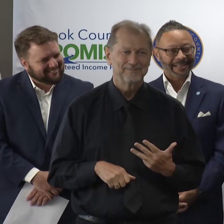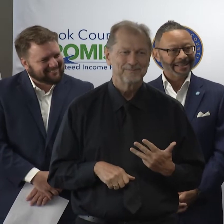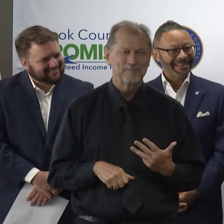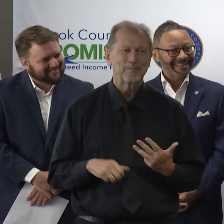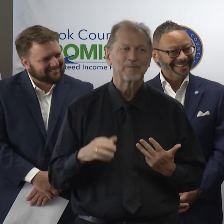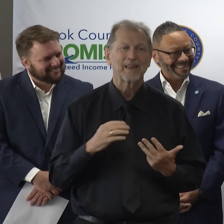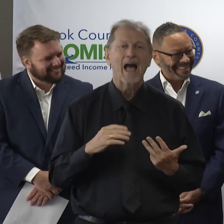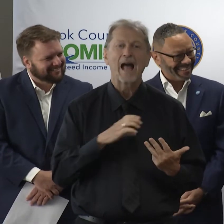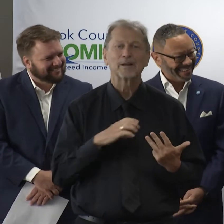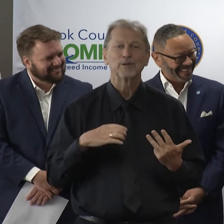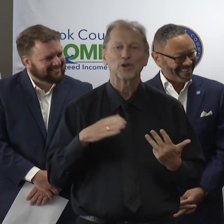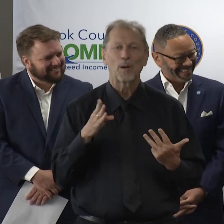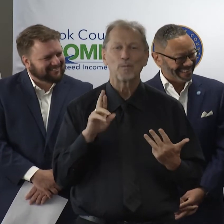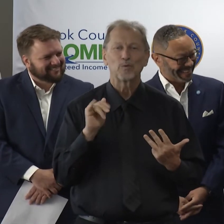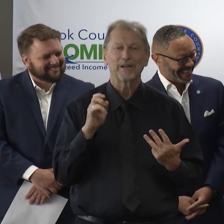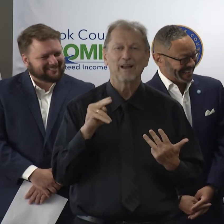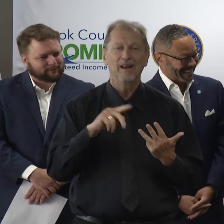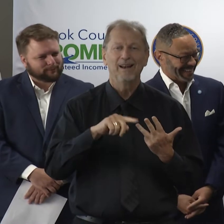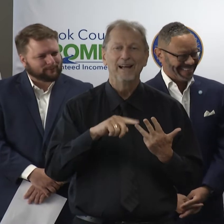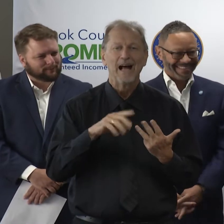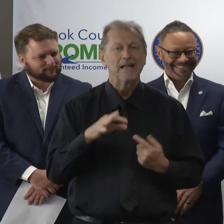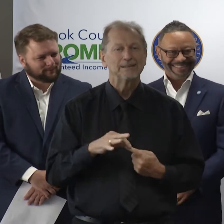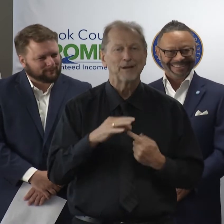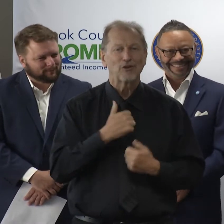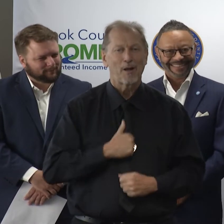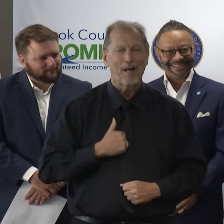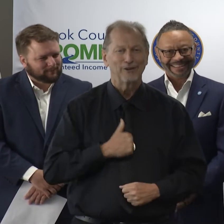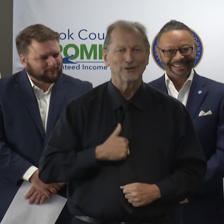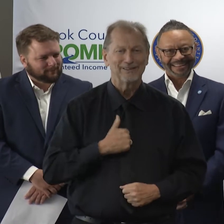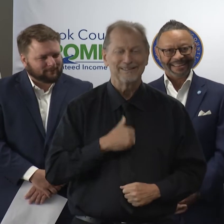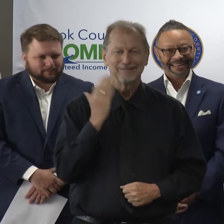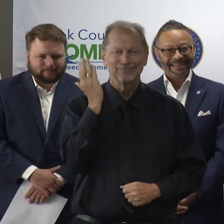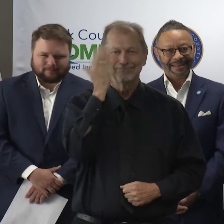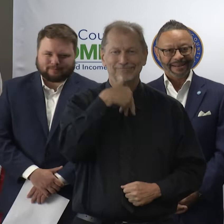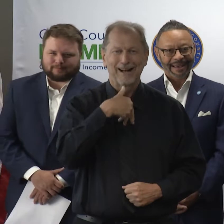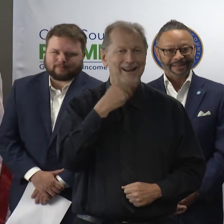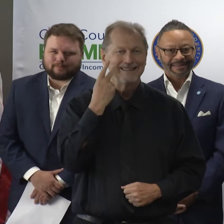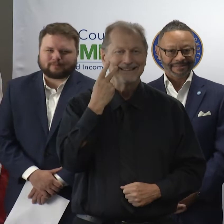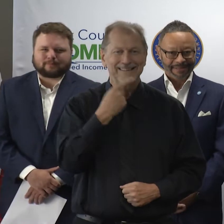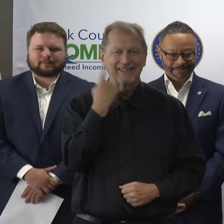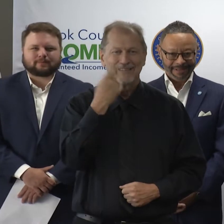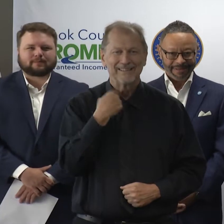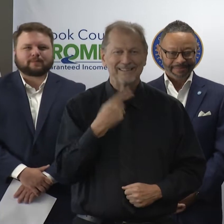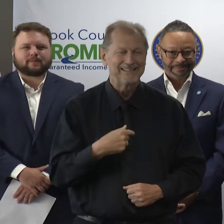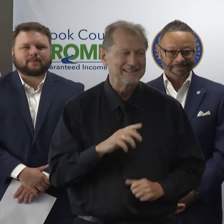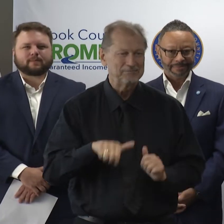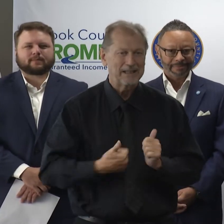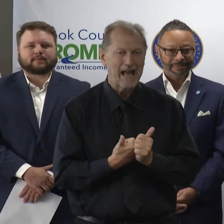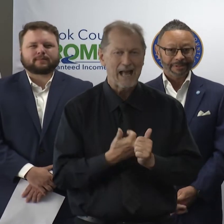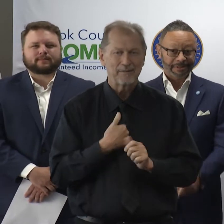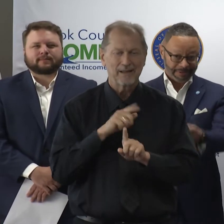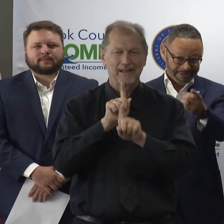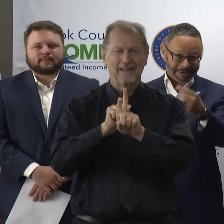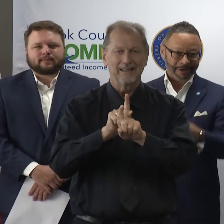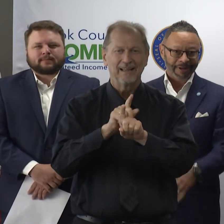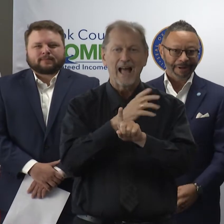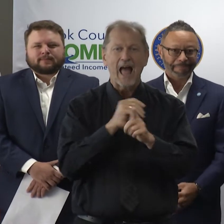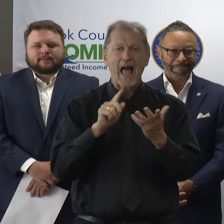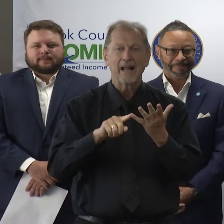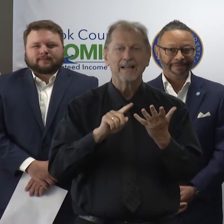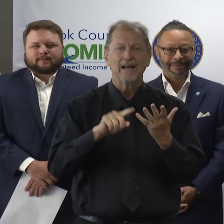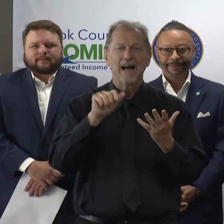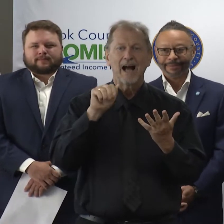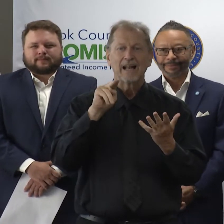And to Commissioner Britton, special apologies. I'm sorry, I didn't see you. You're right behind me. And Anaya's here too? Where? Coming